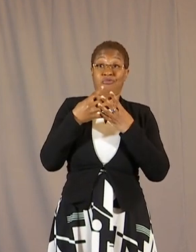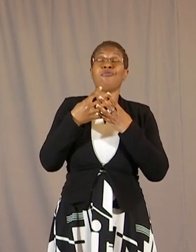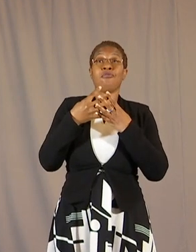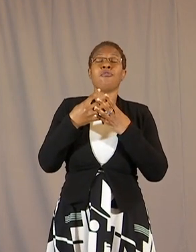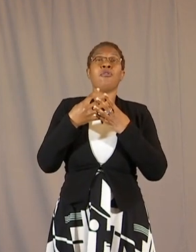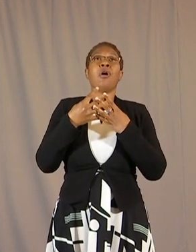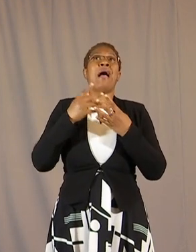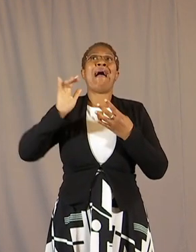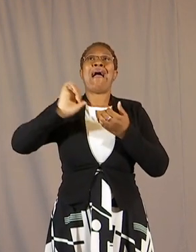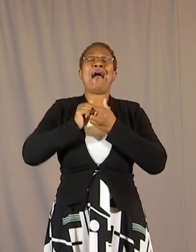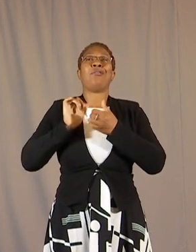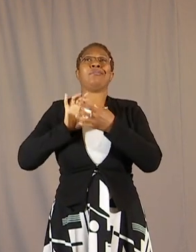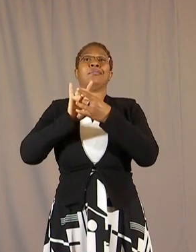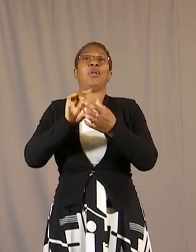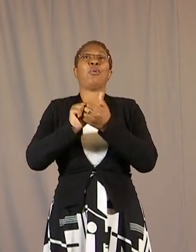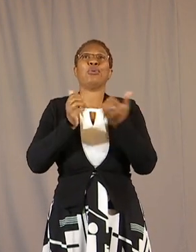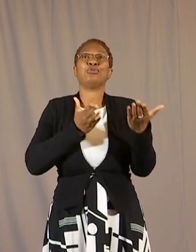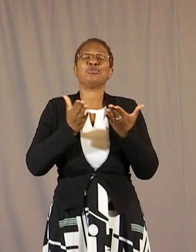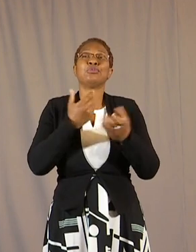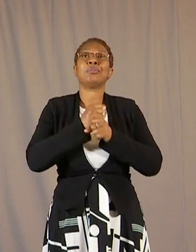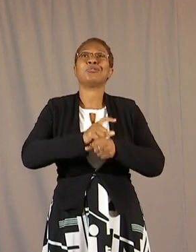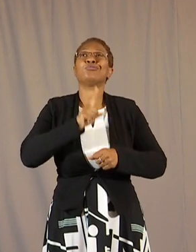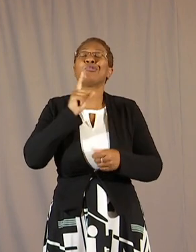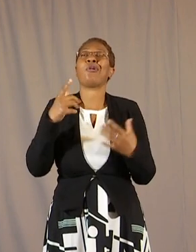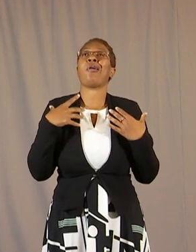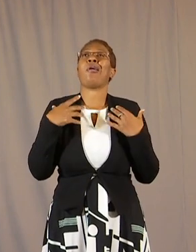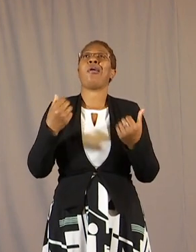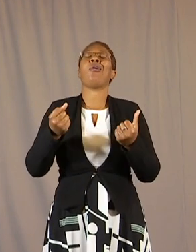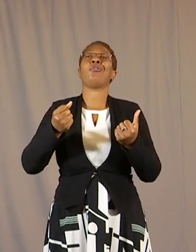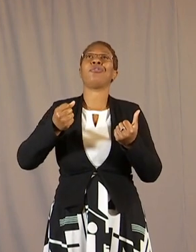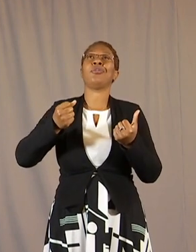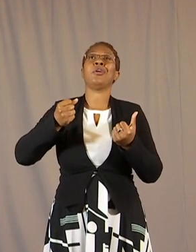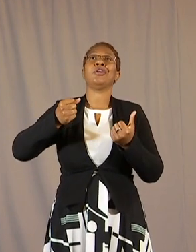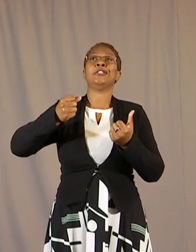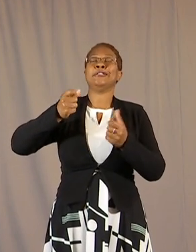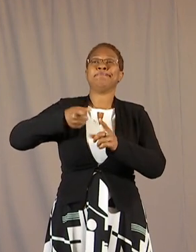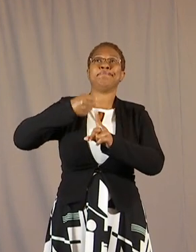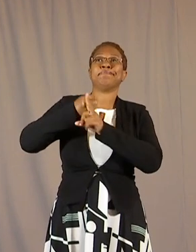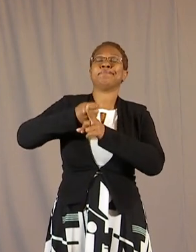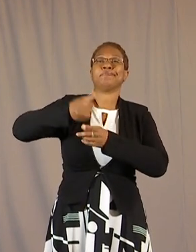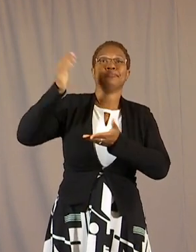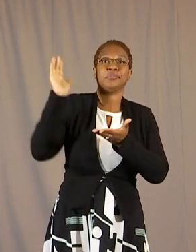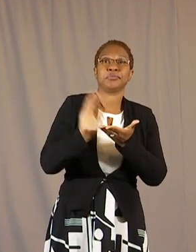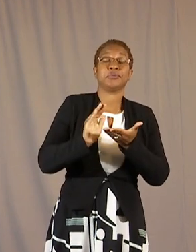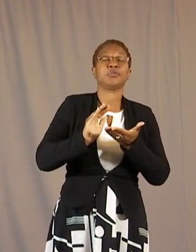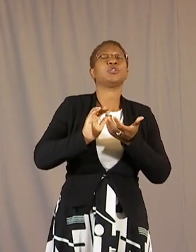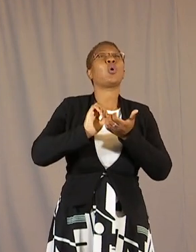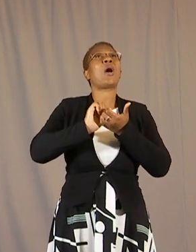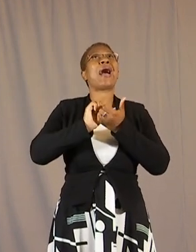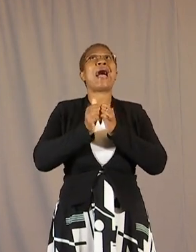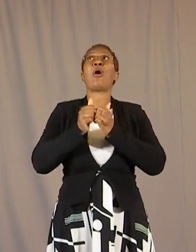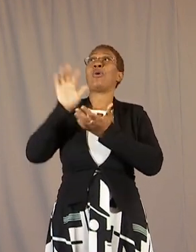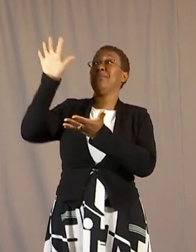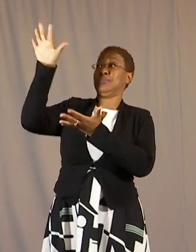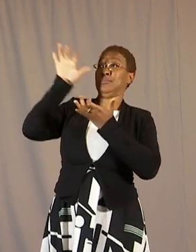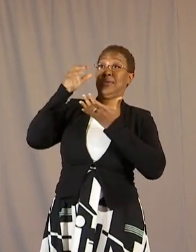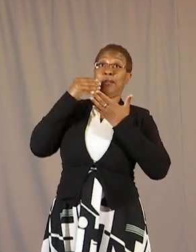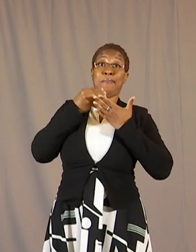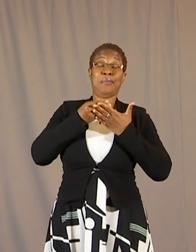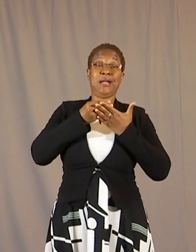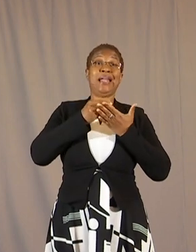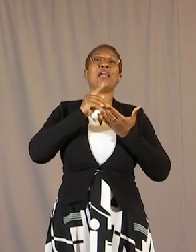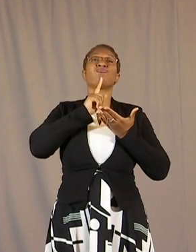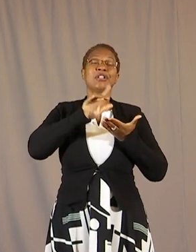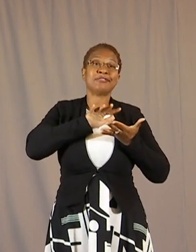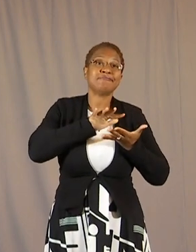you know, services. So I'm thinking about how we continue to get the money to the community, give them